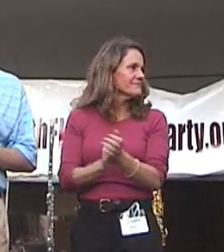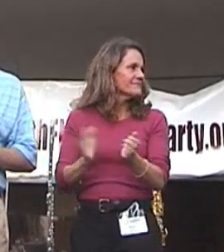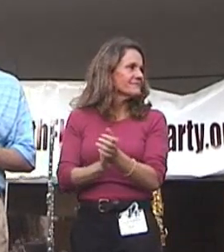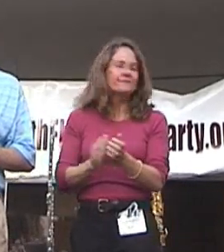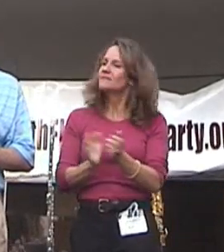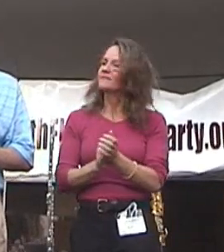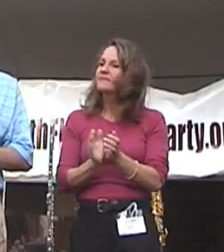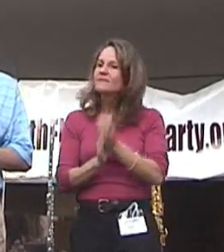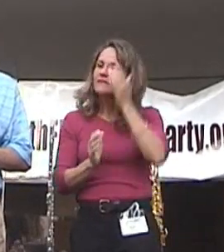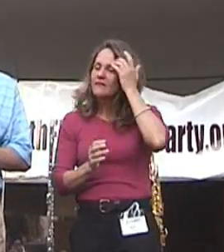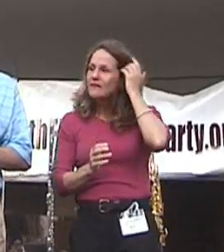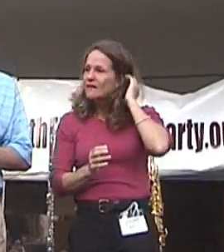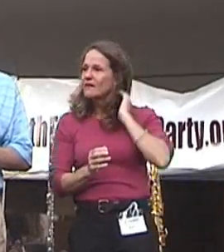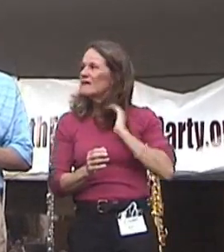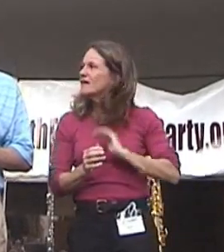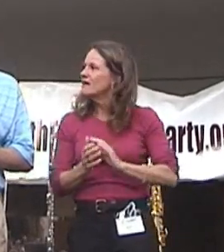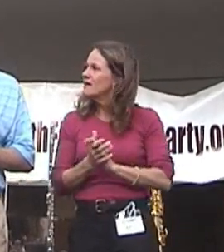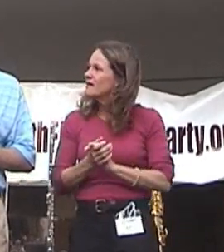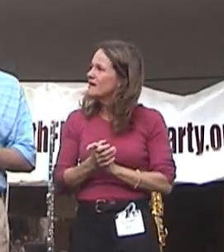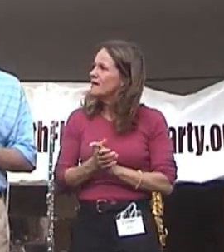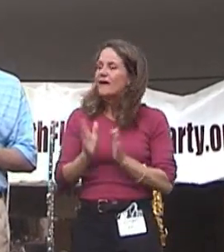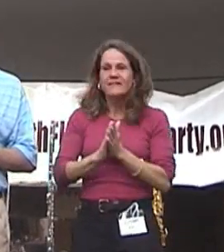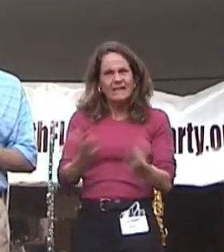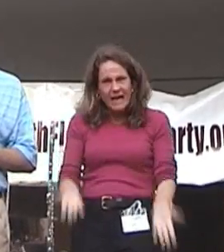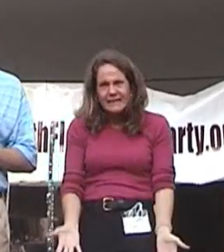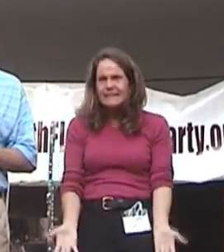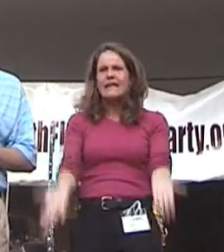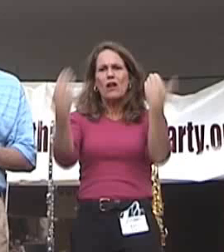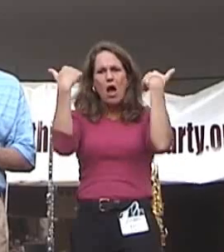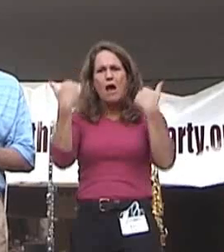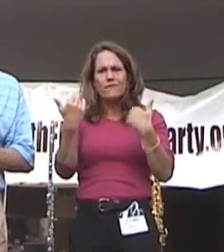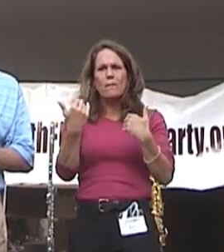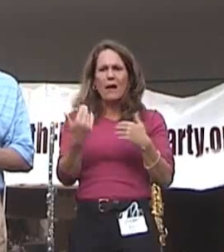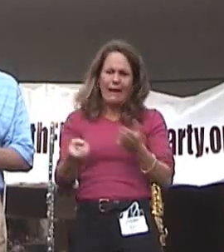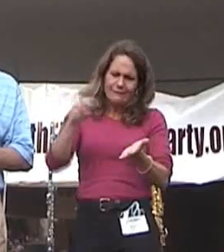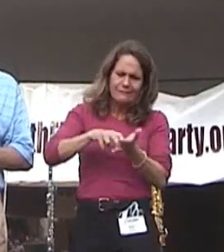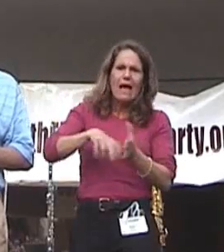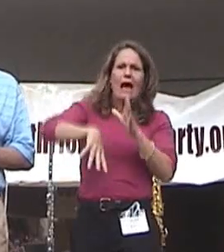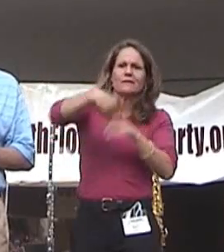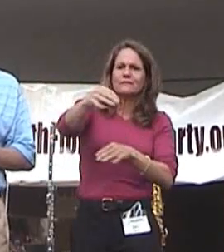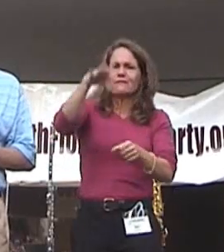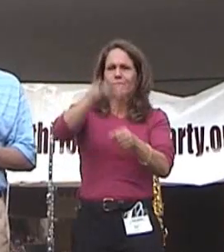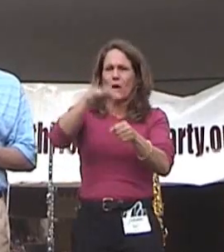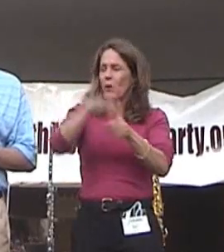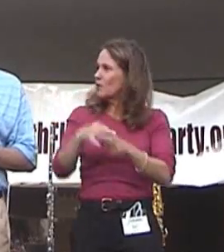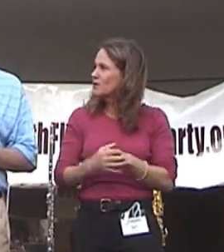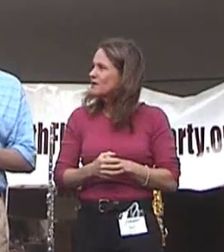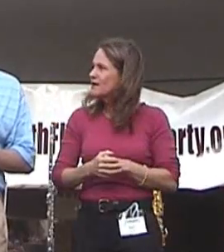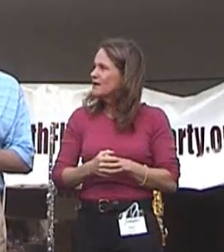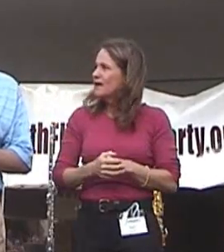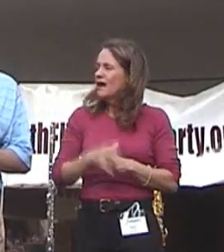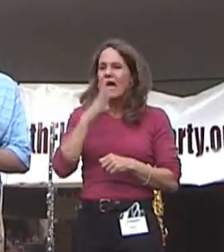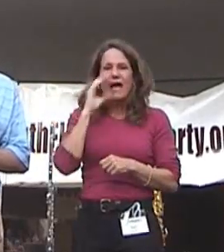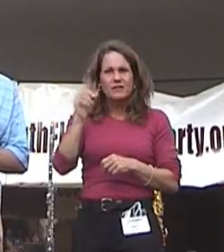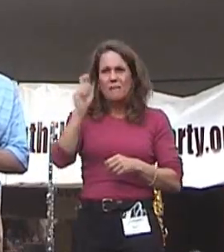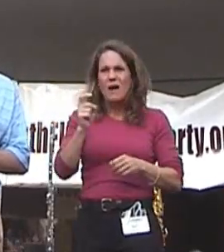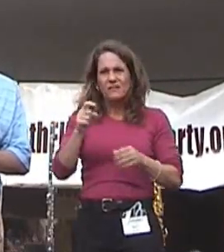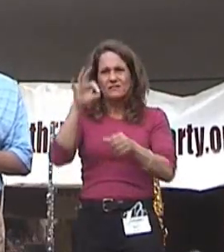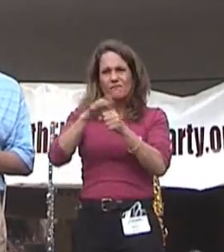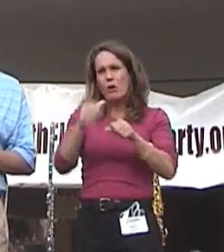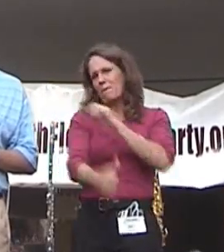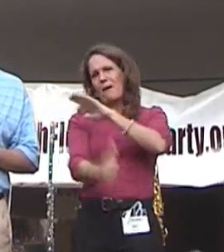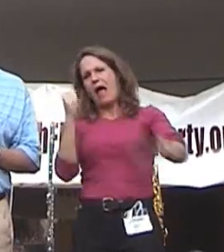And people need to get off the dairy air and get out there, as everybody said up here, and sweep these people out of